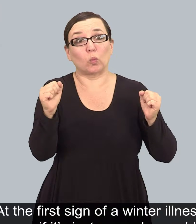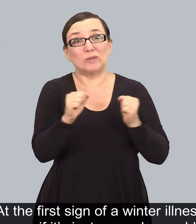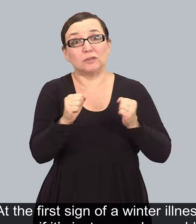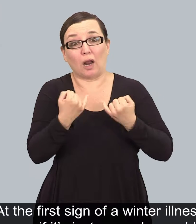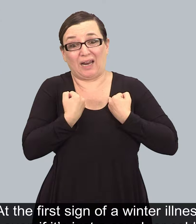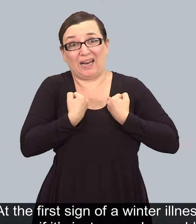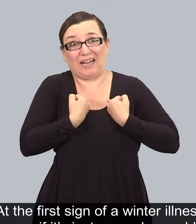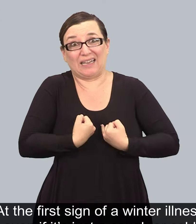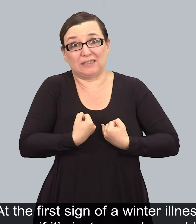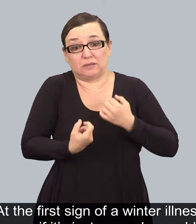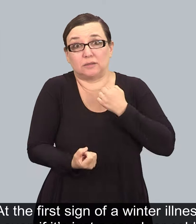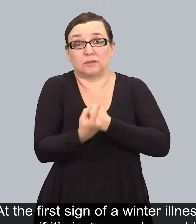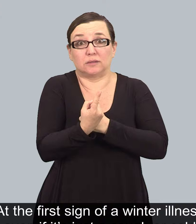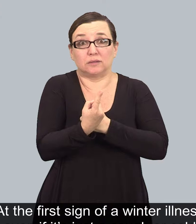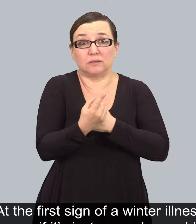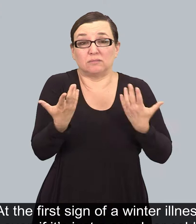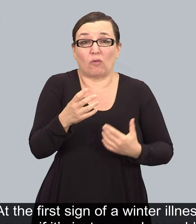illness, even if it's just a cough or a cold,